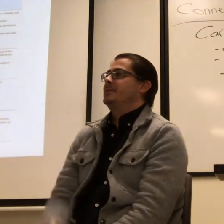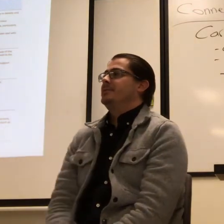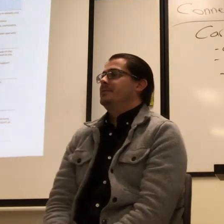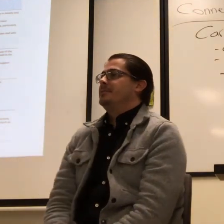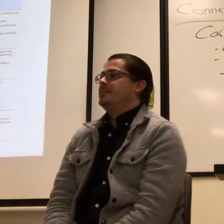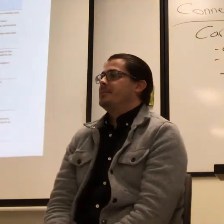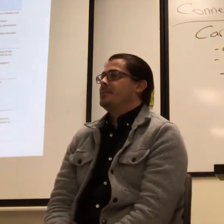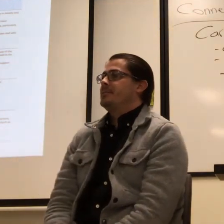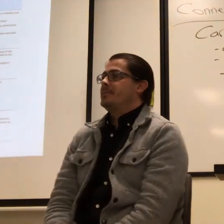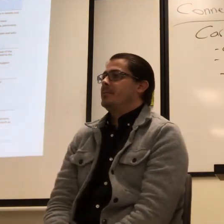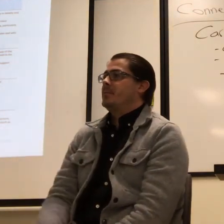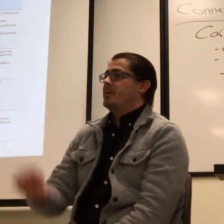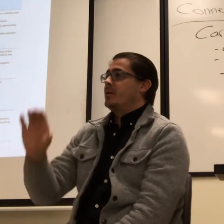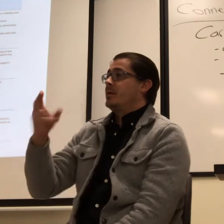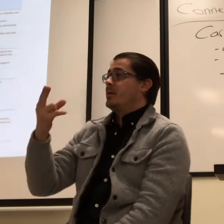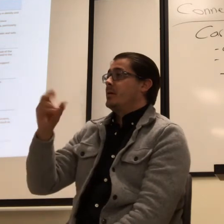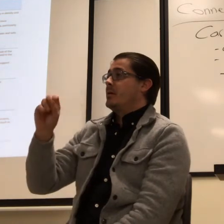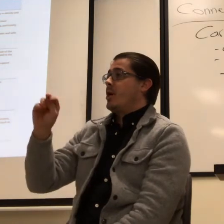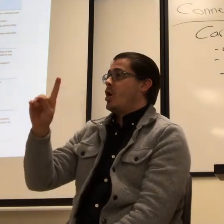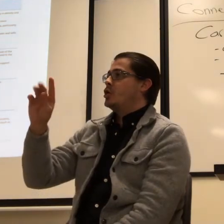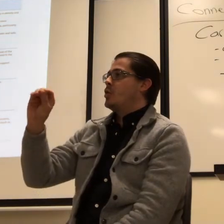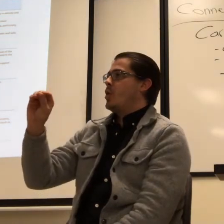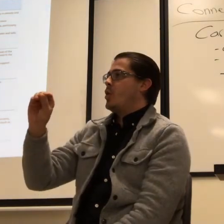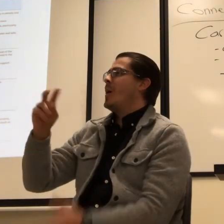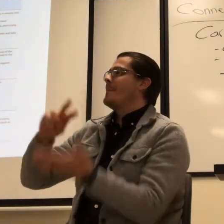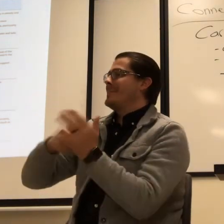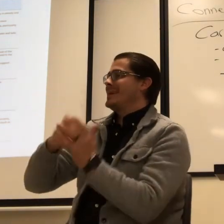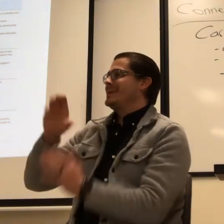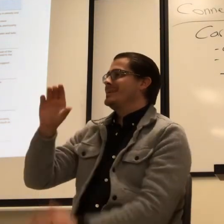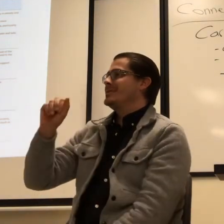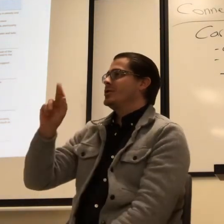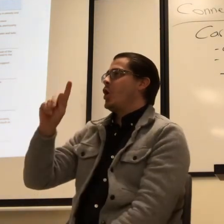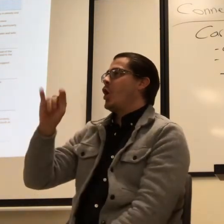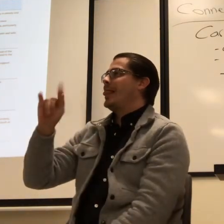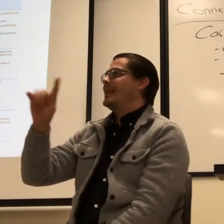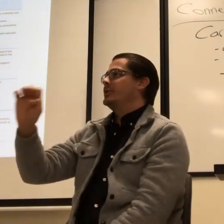The prefix chondro means cartilage.